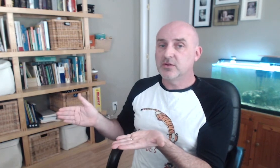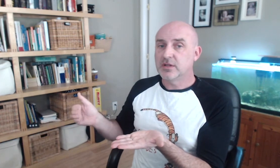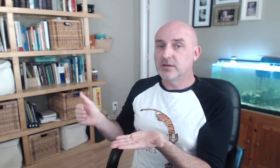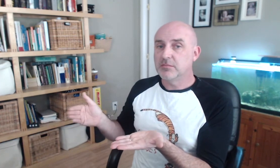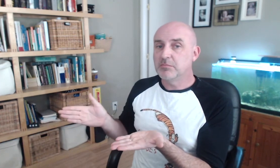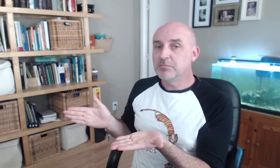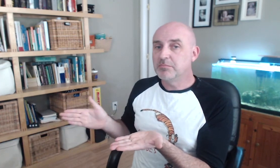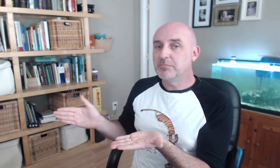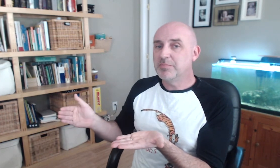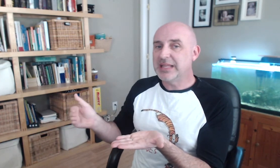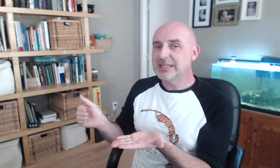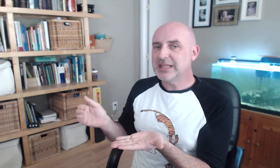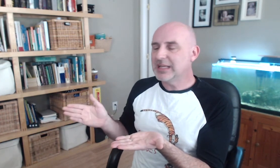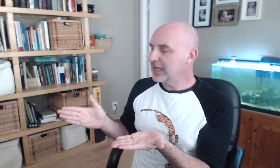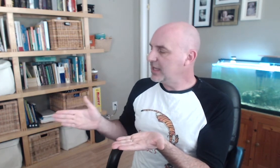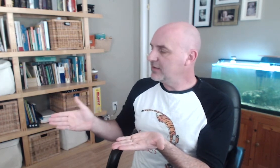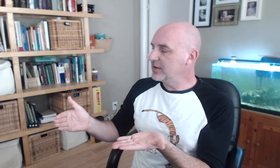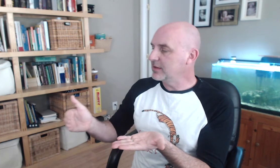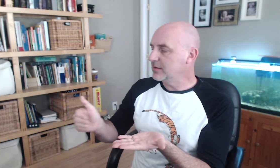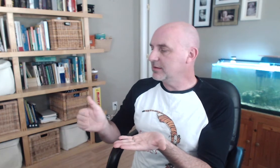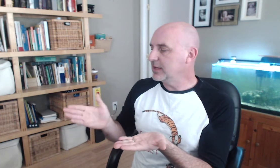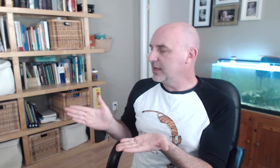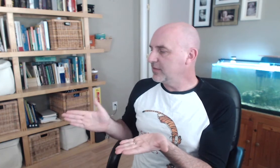to bend it in kind of like a